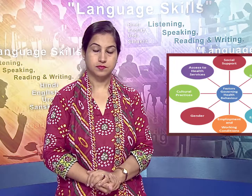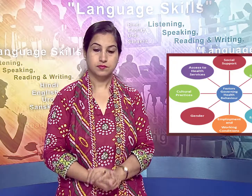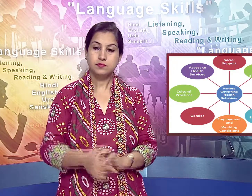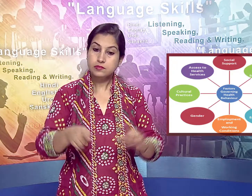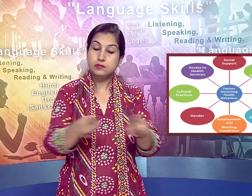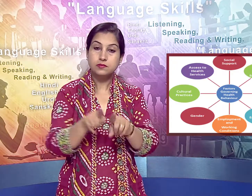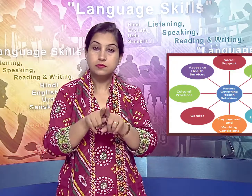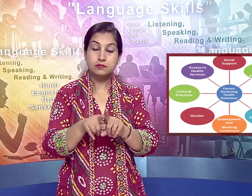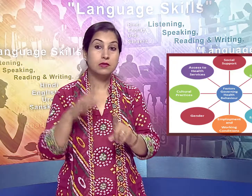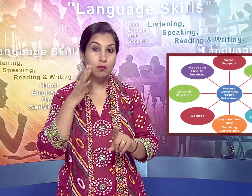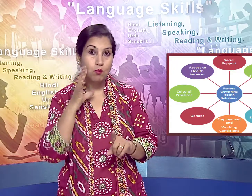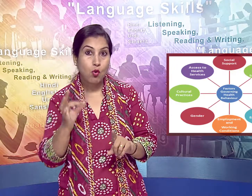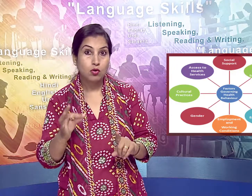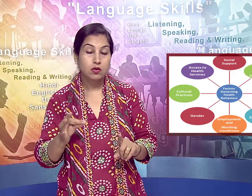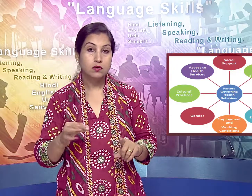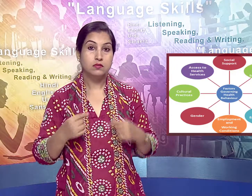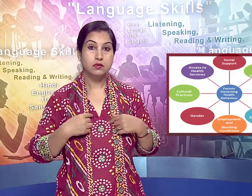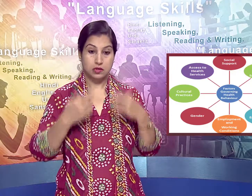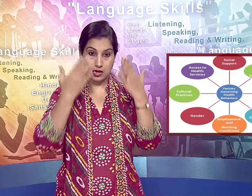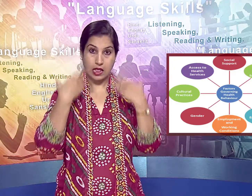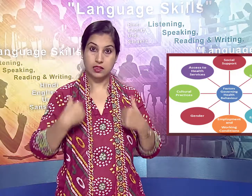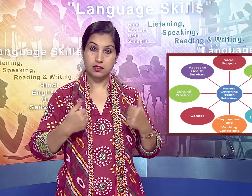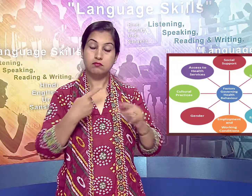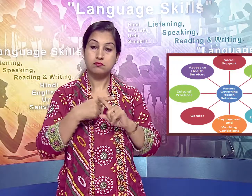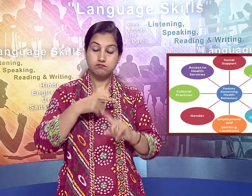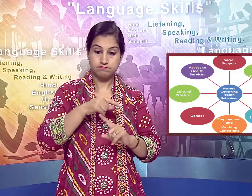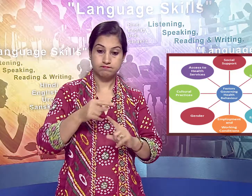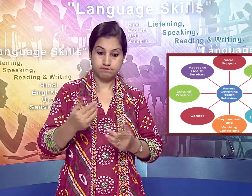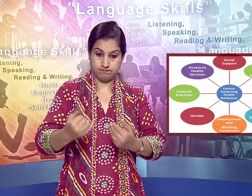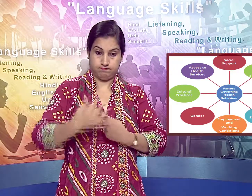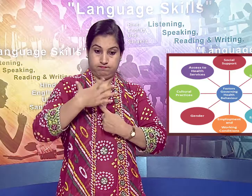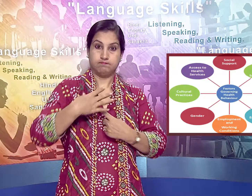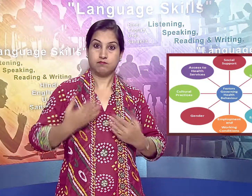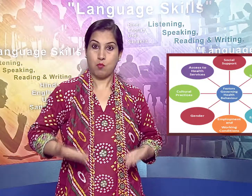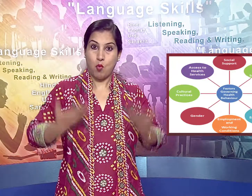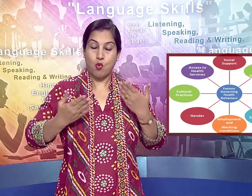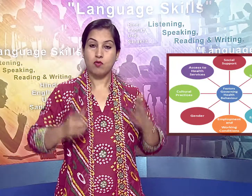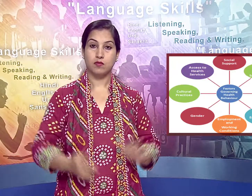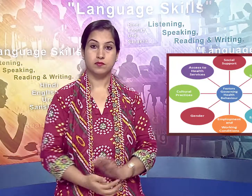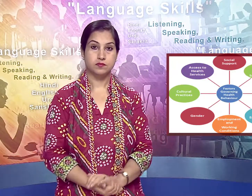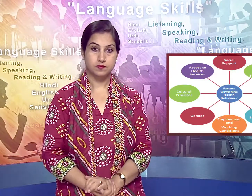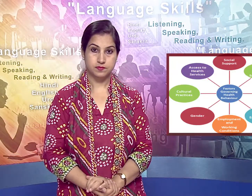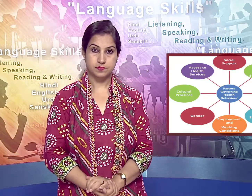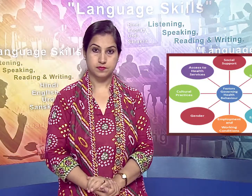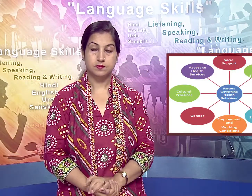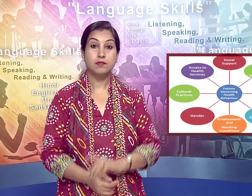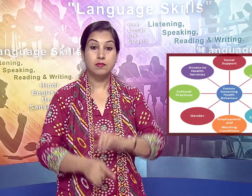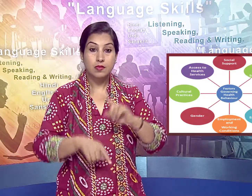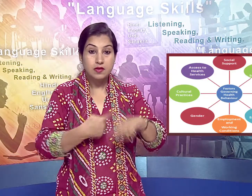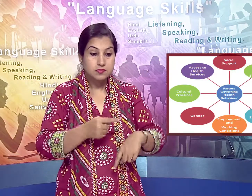That is also an important factor which governs our health. Next circle